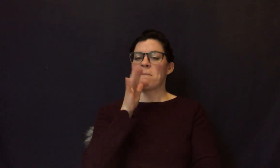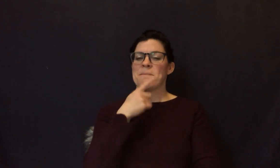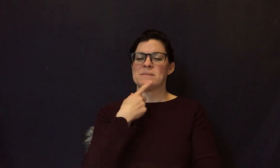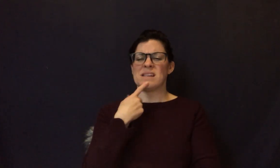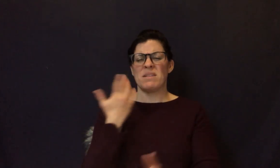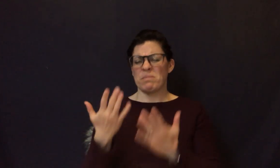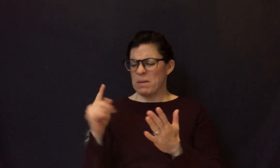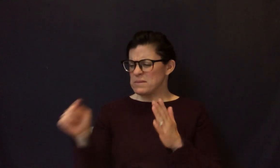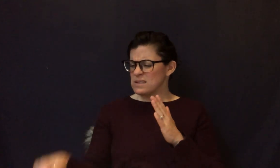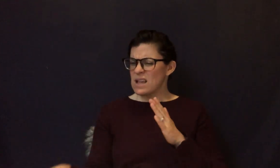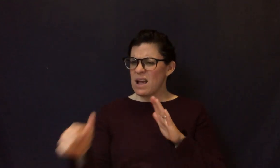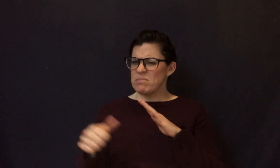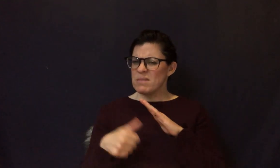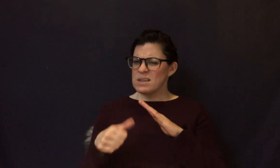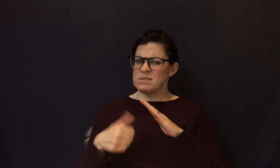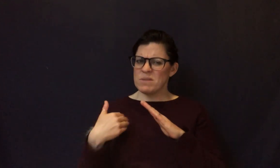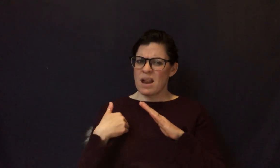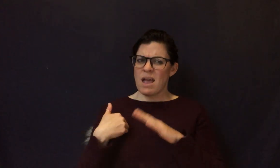Tell your mom she's got one right in front of her, Sam.